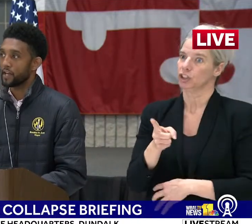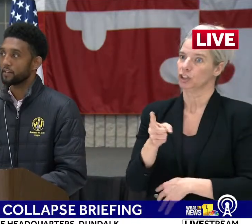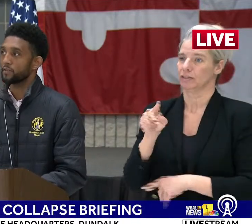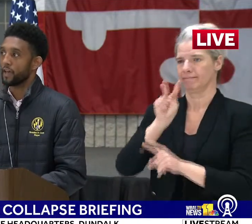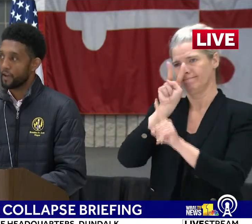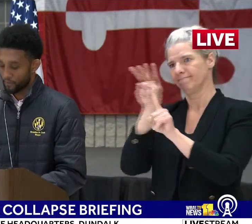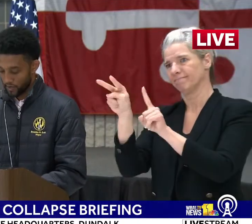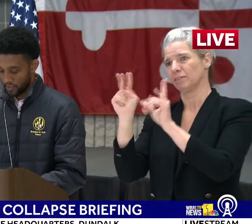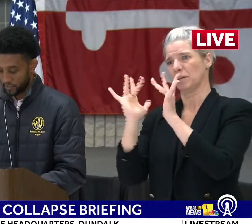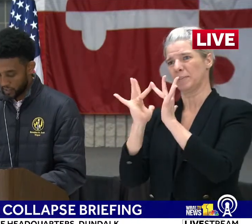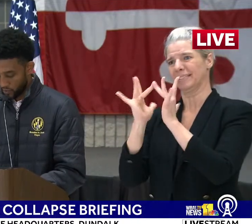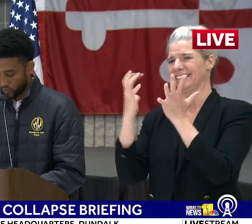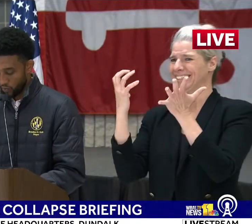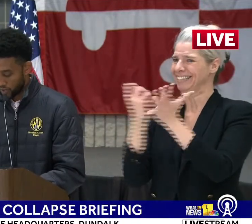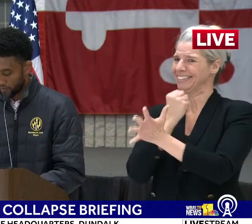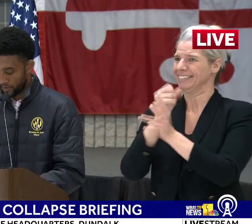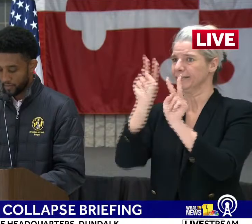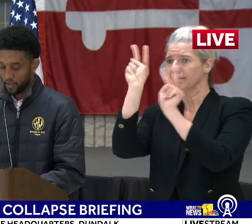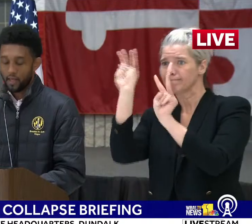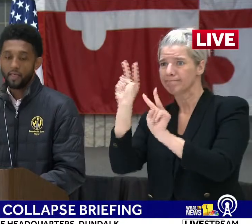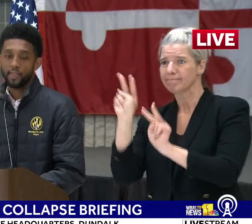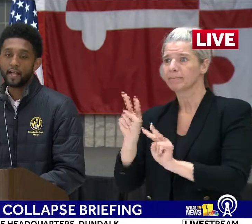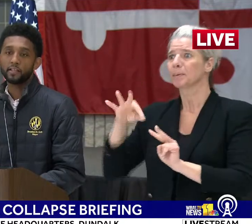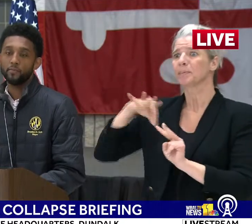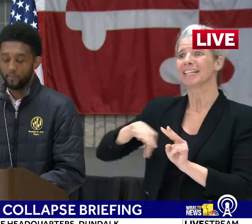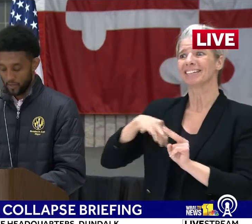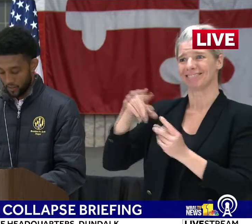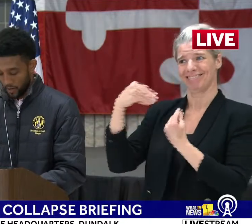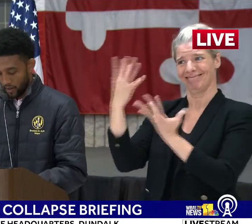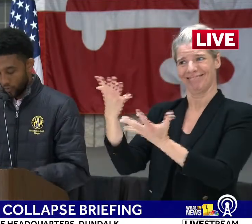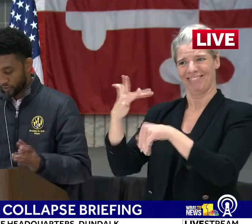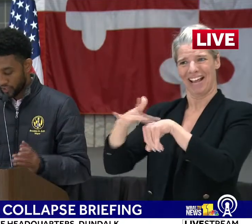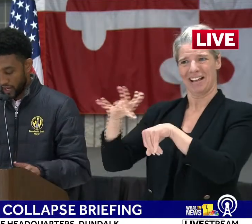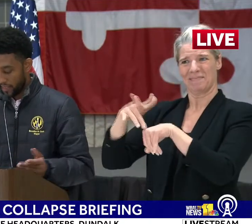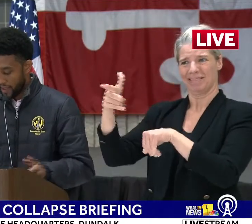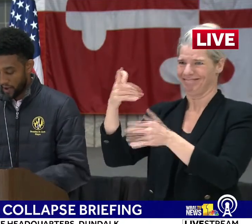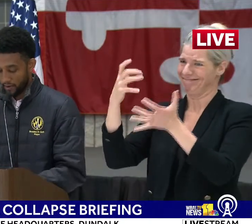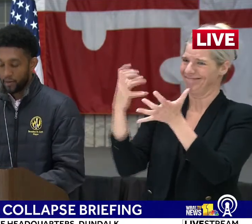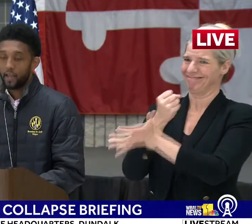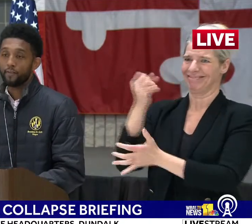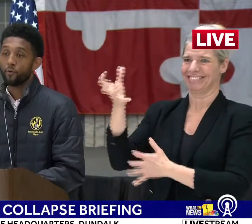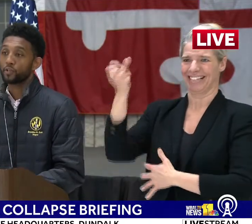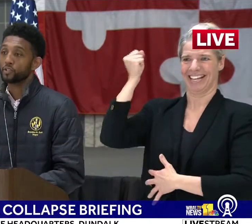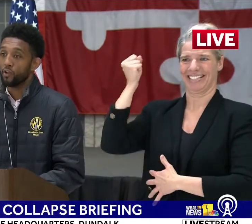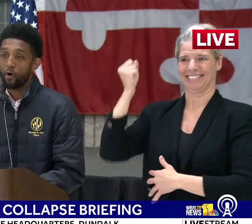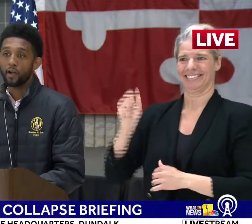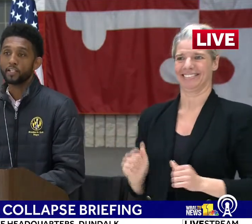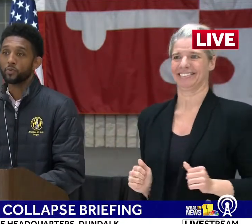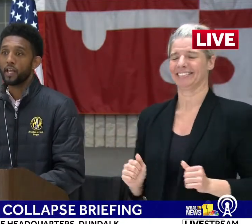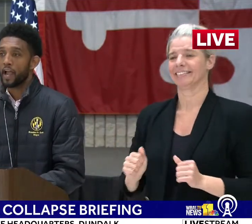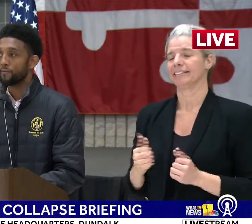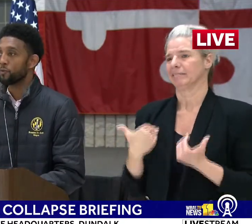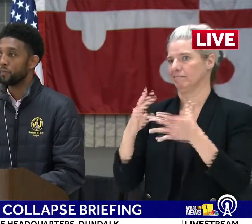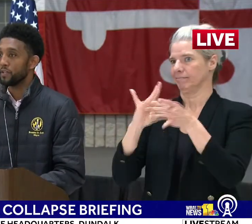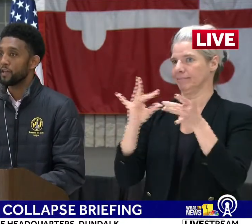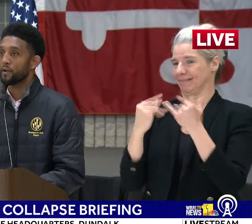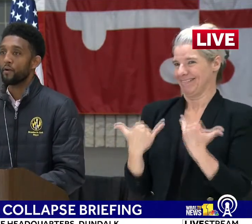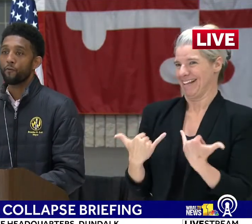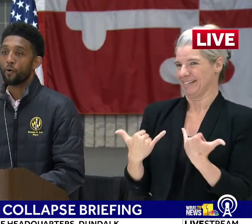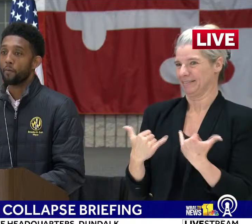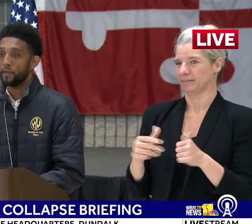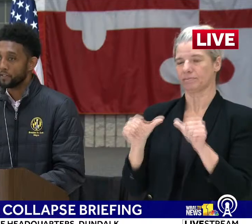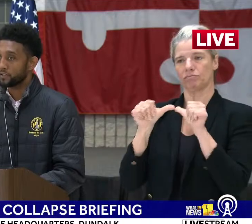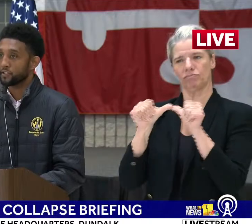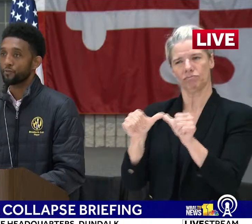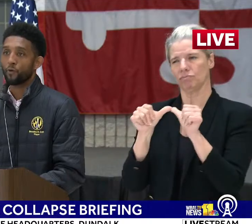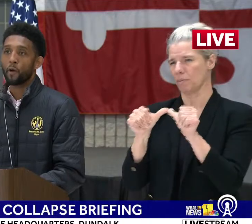website and take advantage of every single one of them. That commitment will stand now and for as long as we have to be